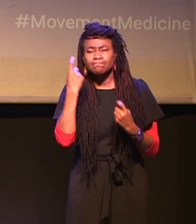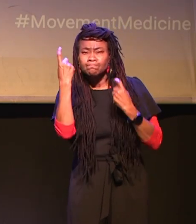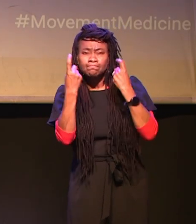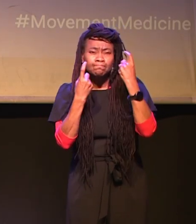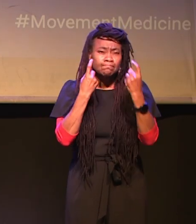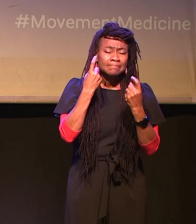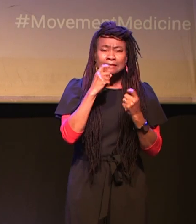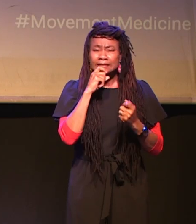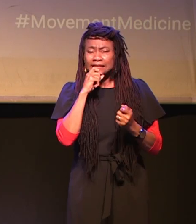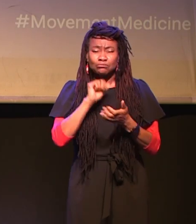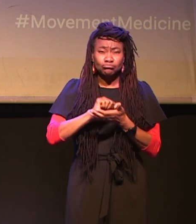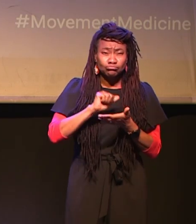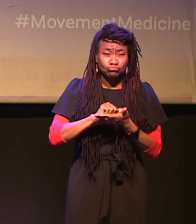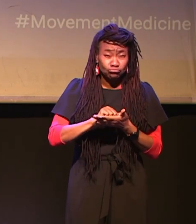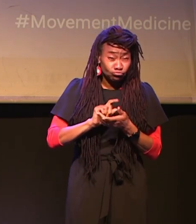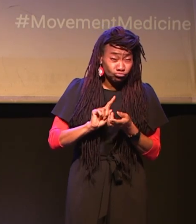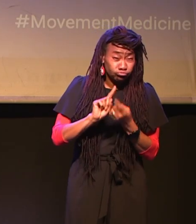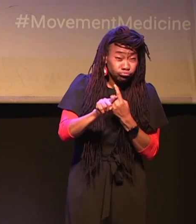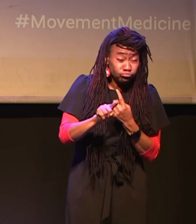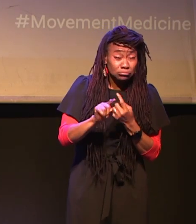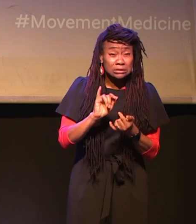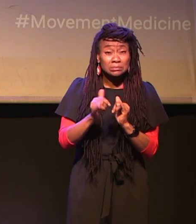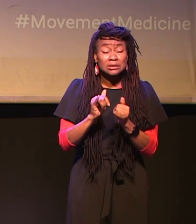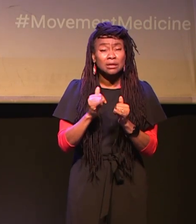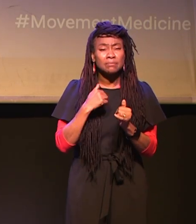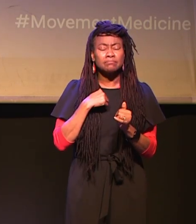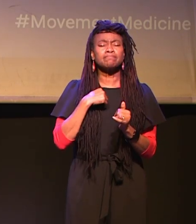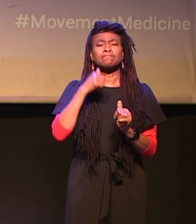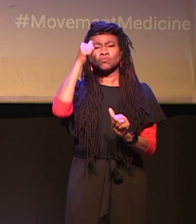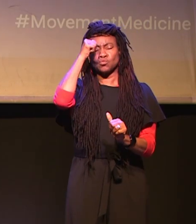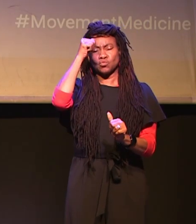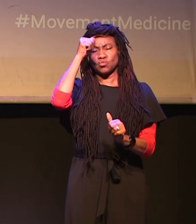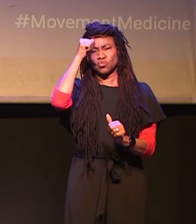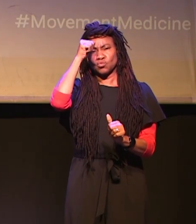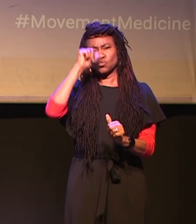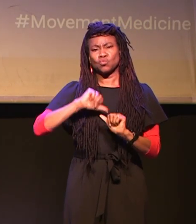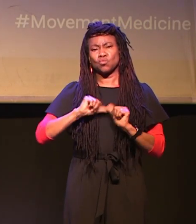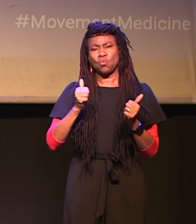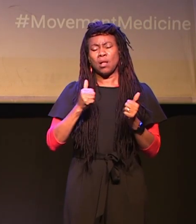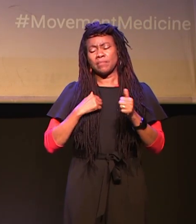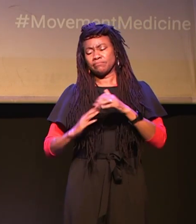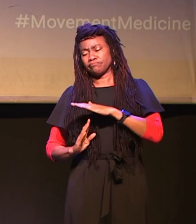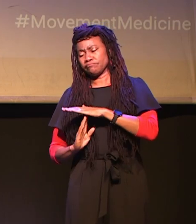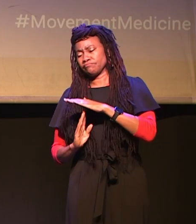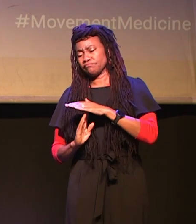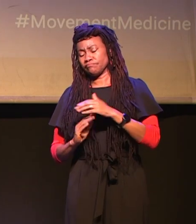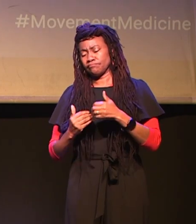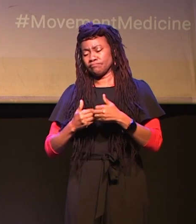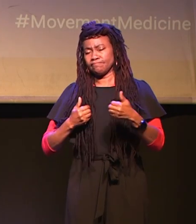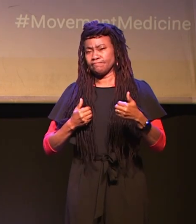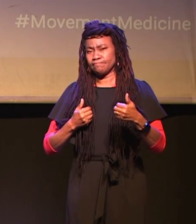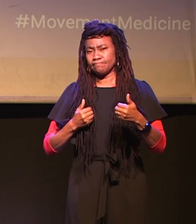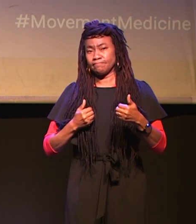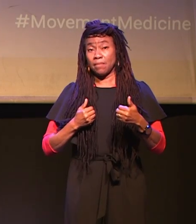appropriate response. And sometimes it will be that there's a discernment, and maybe you're not necessarily walking path with somebody. Yeah. But what we